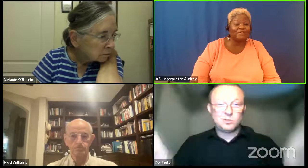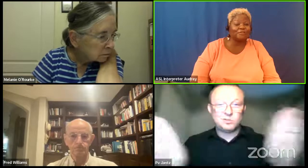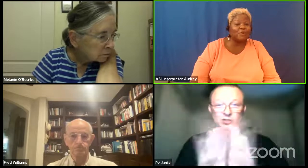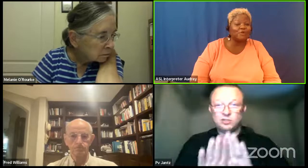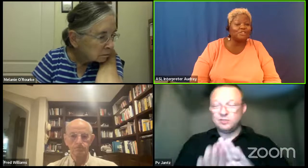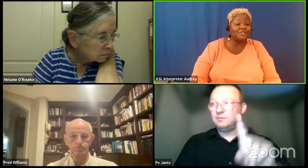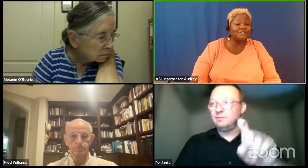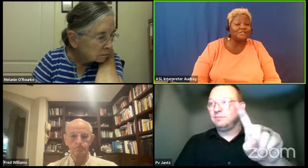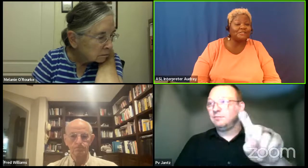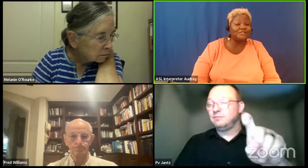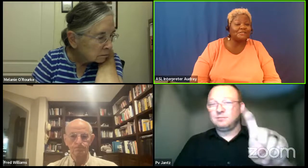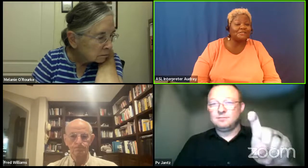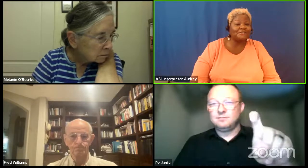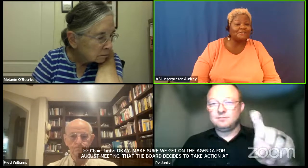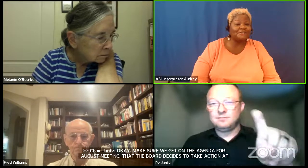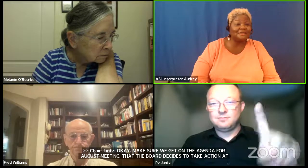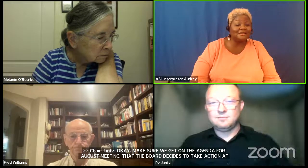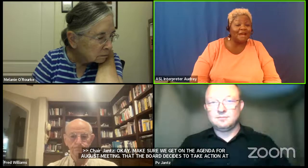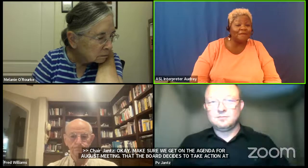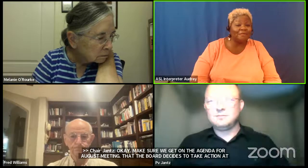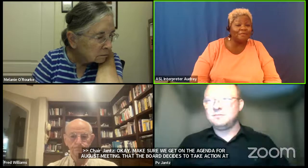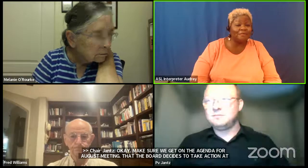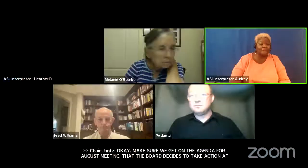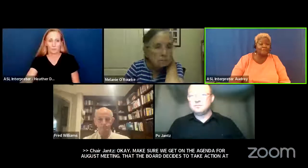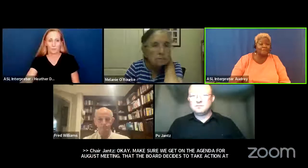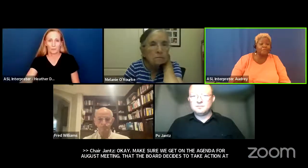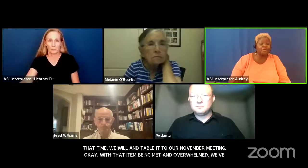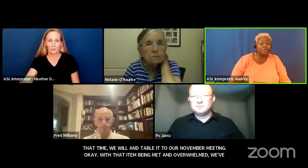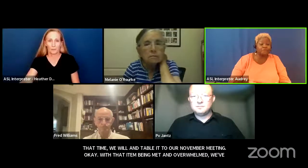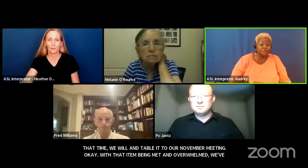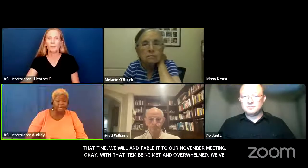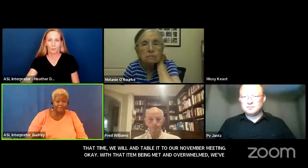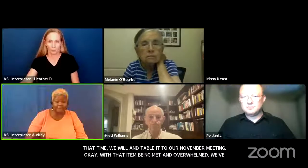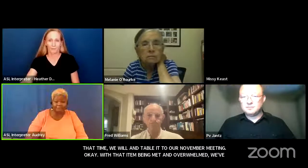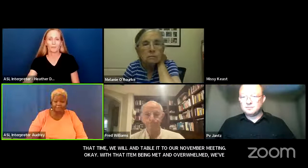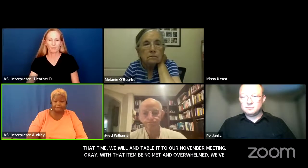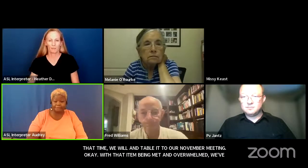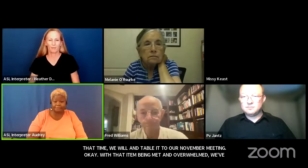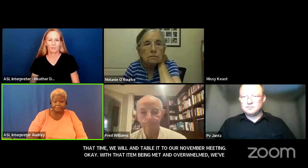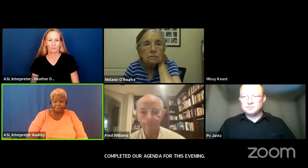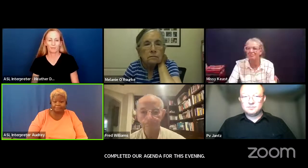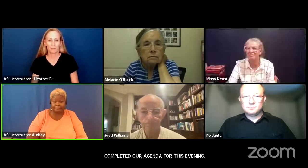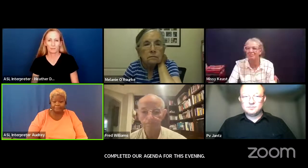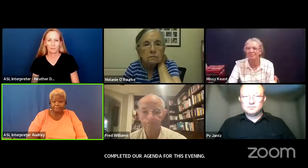Any further motions? If not, is there a motion to adjourn the meeting?